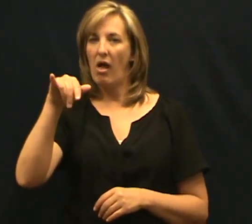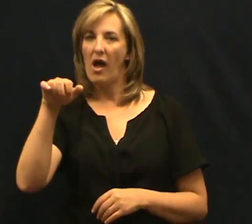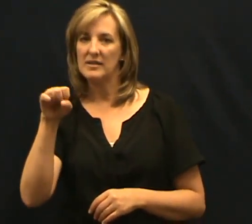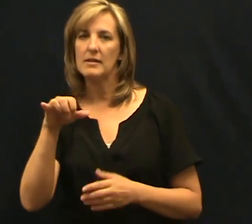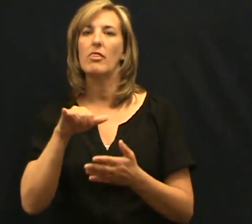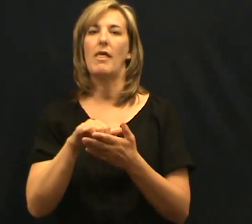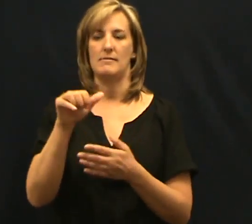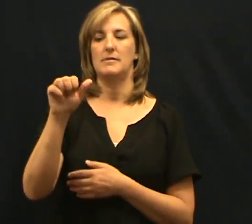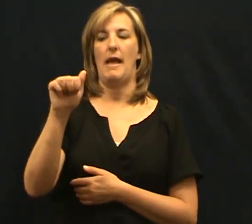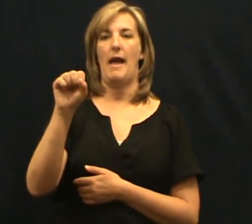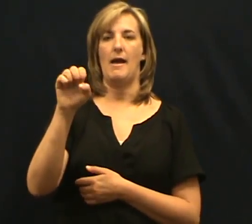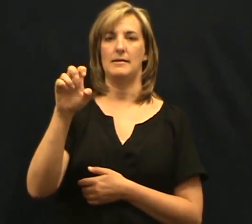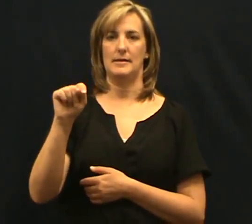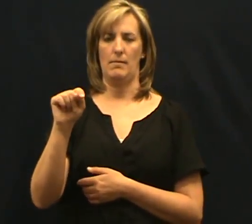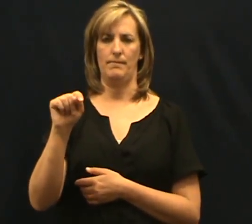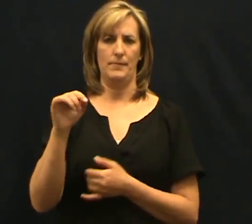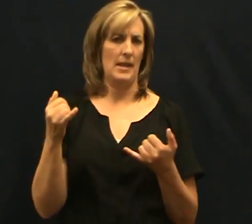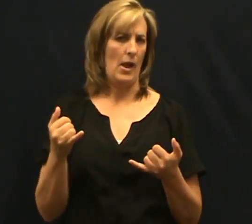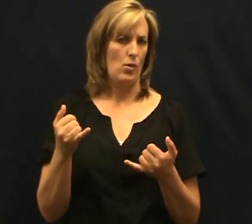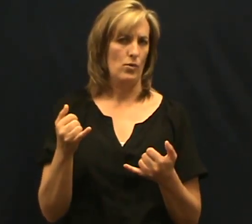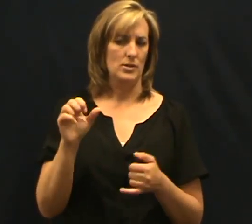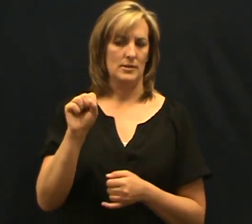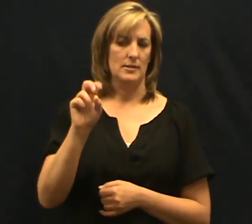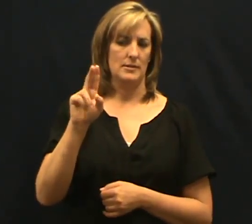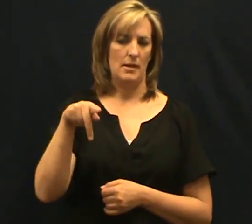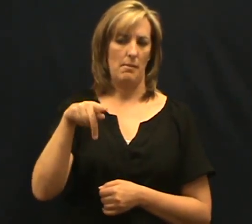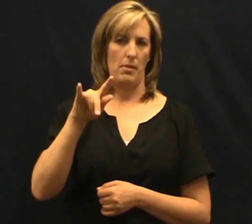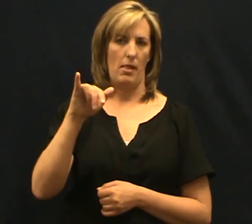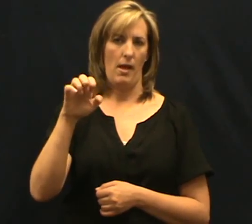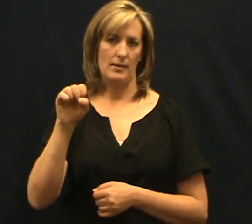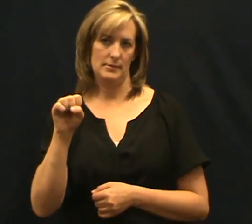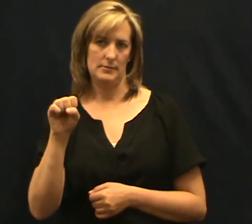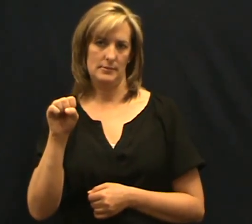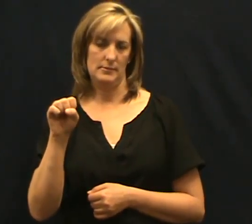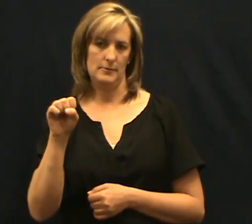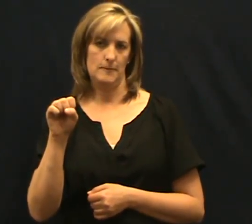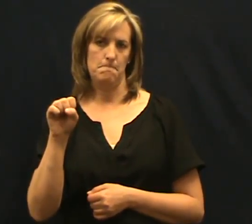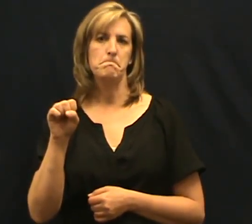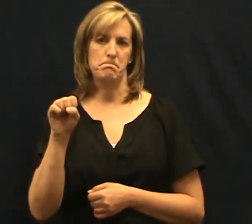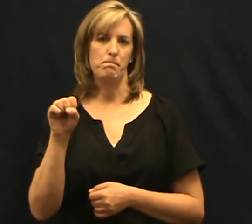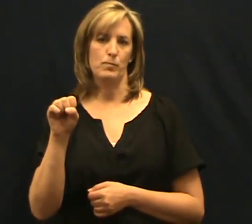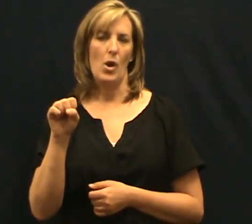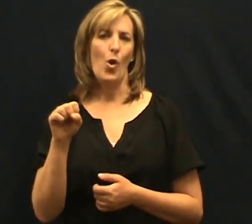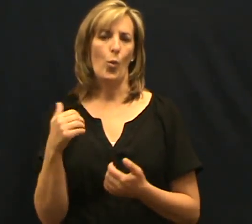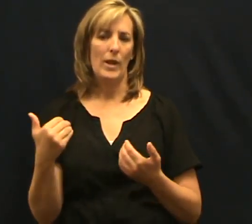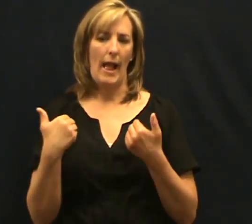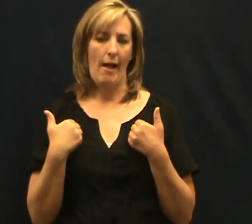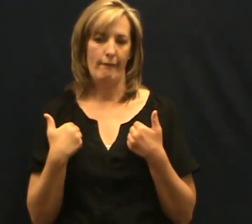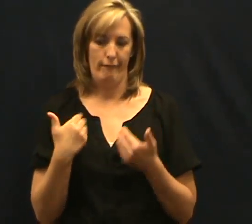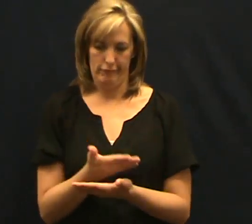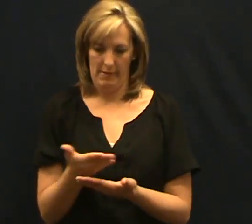Now supplies, again, remember we have supplies on hand, and when we use supplies